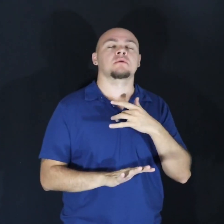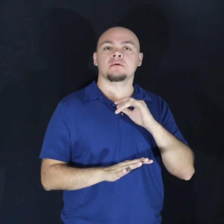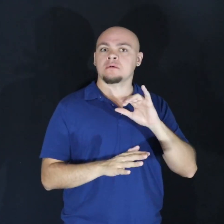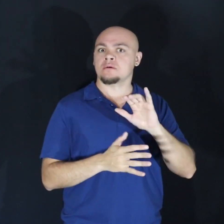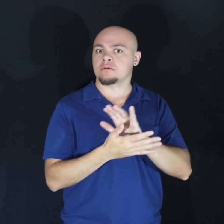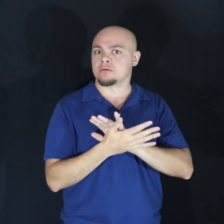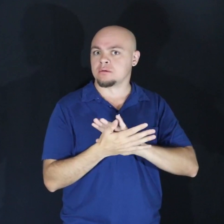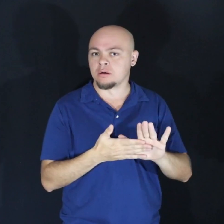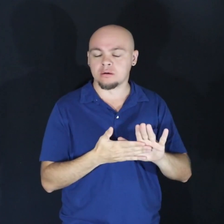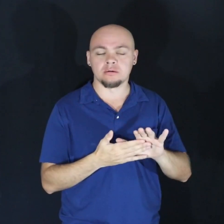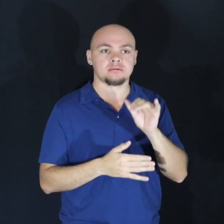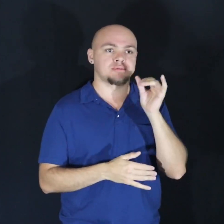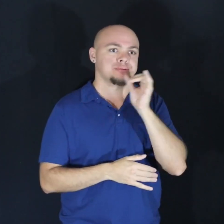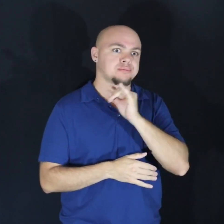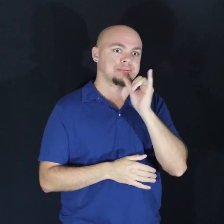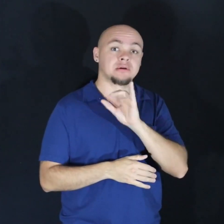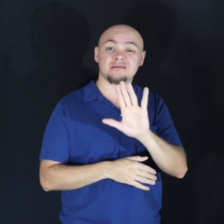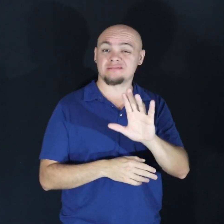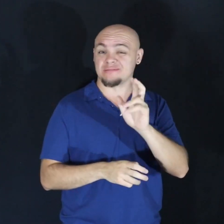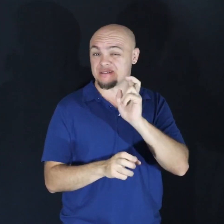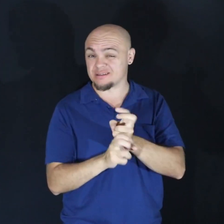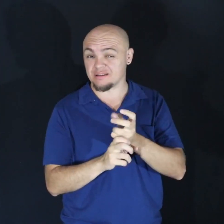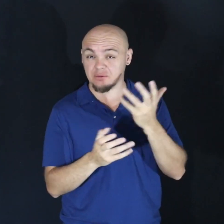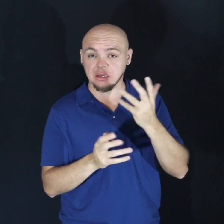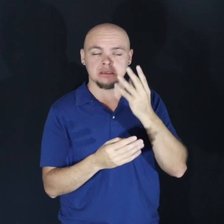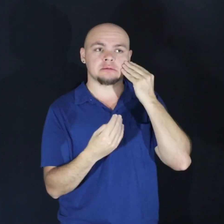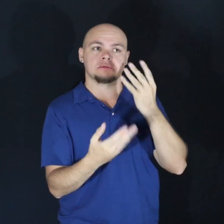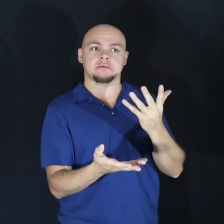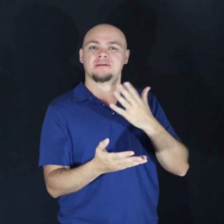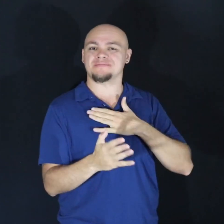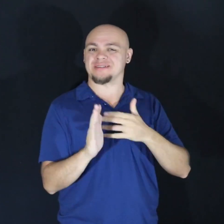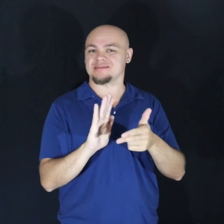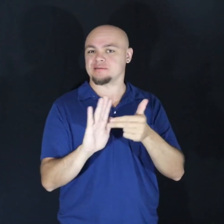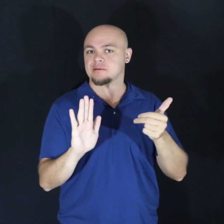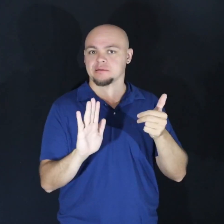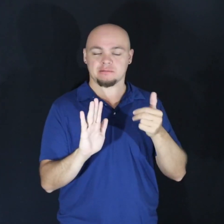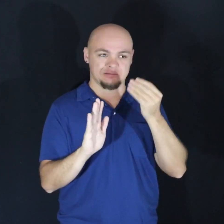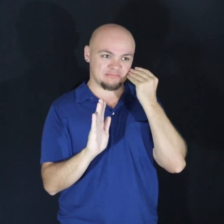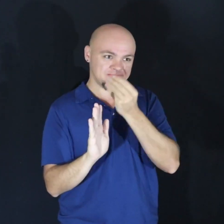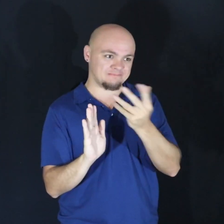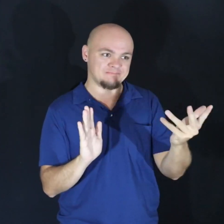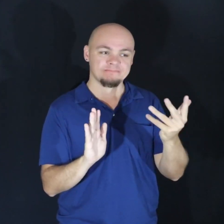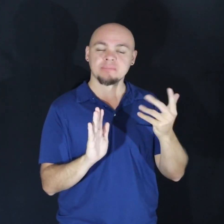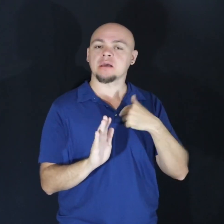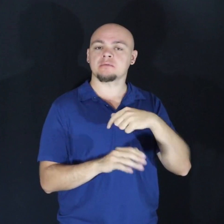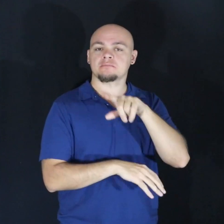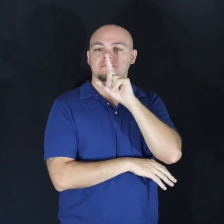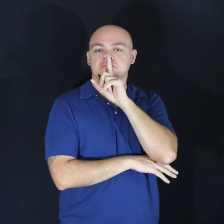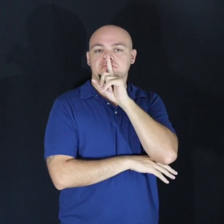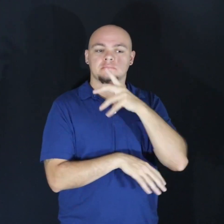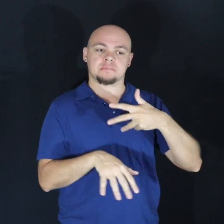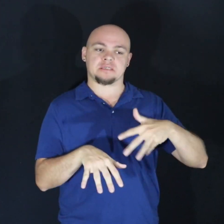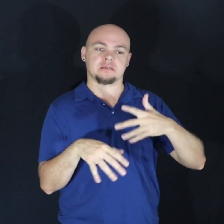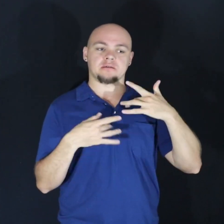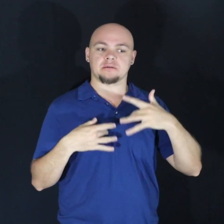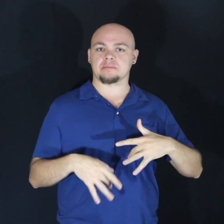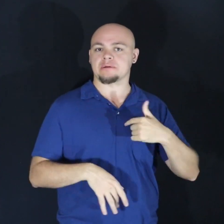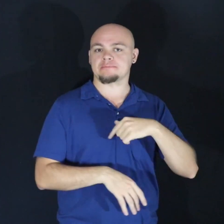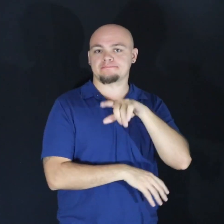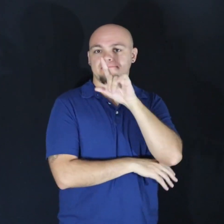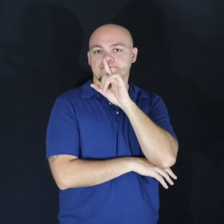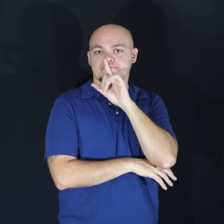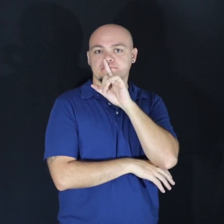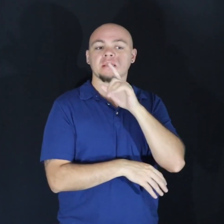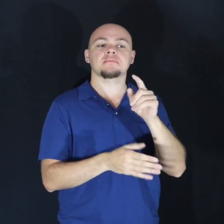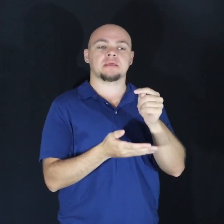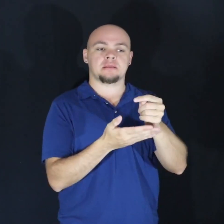refreshing. But the hardest part was actually telling people about my diagnosis. I had kept secret that I had anxiety and depression for a bit before I had my